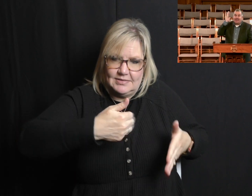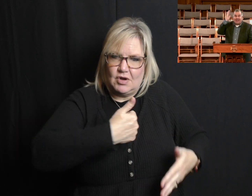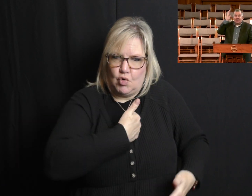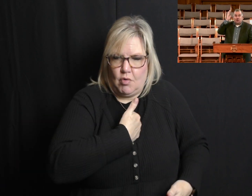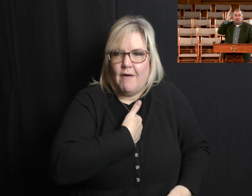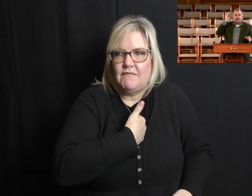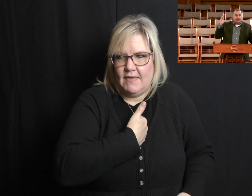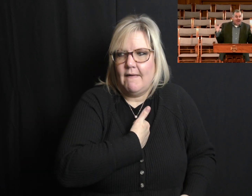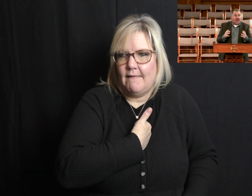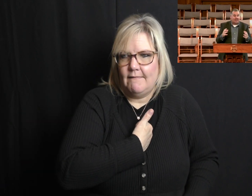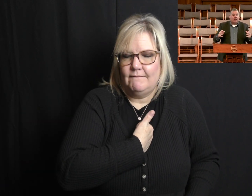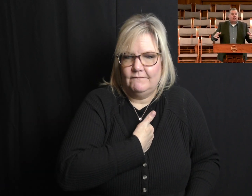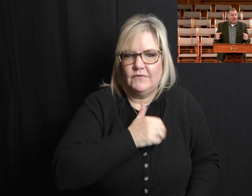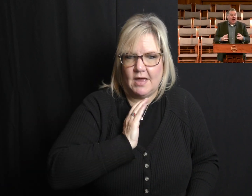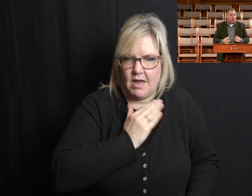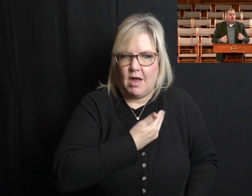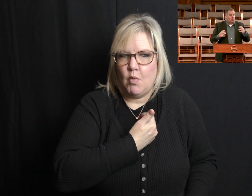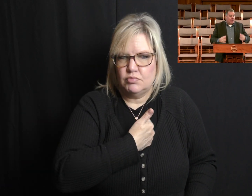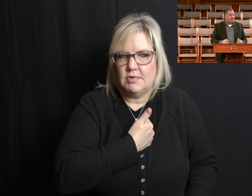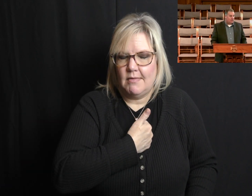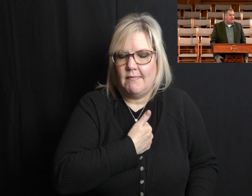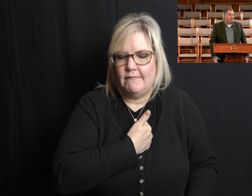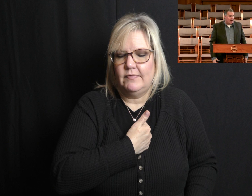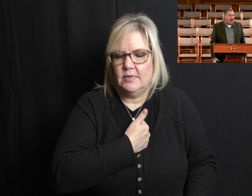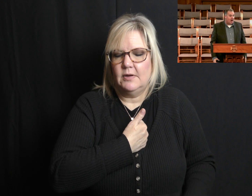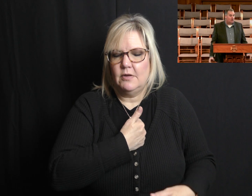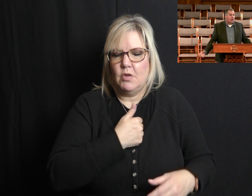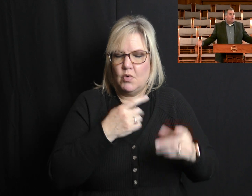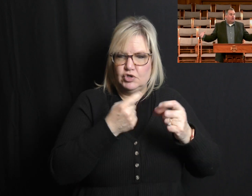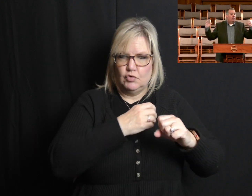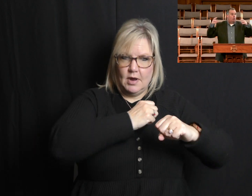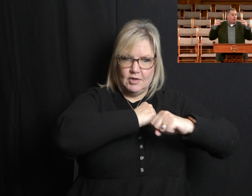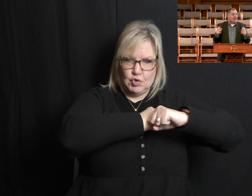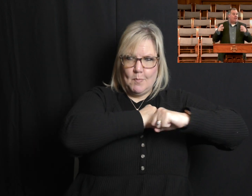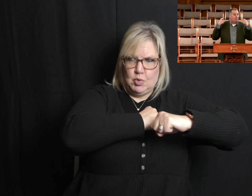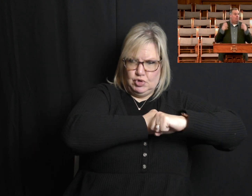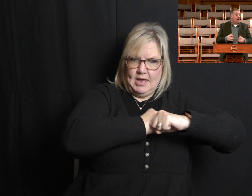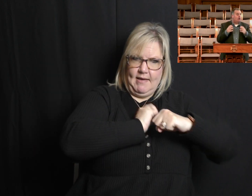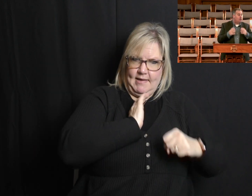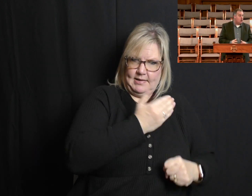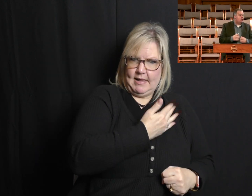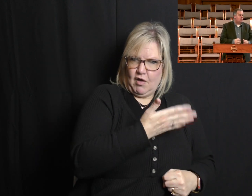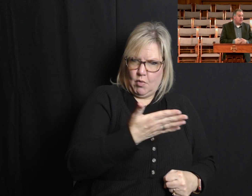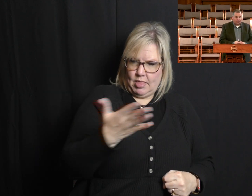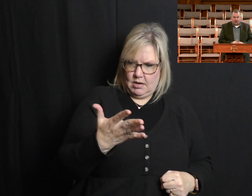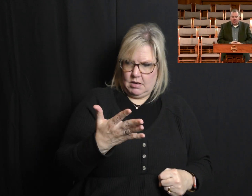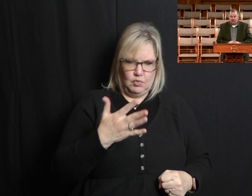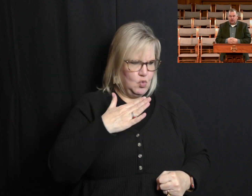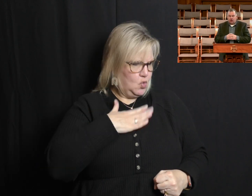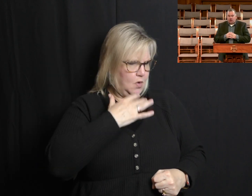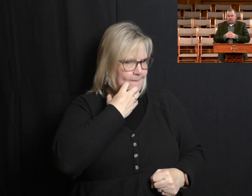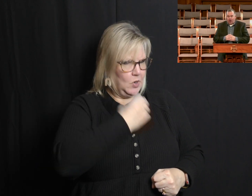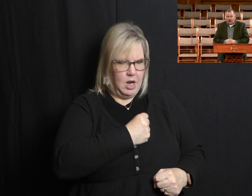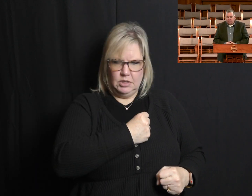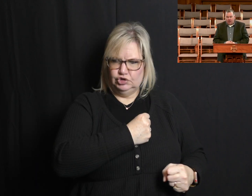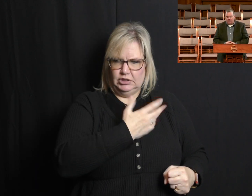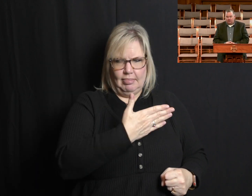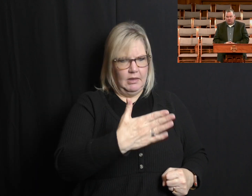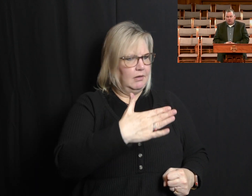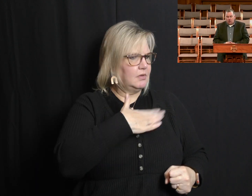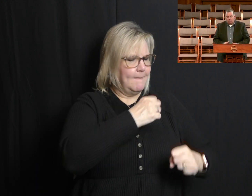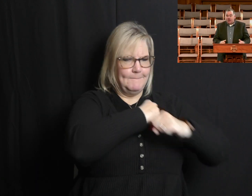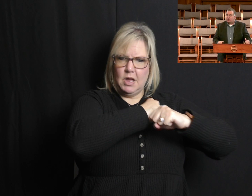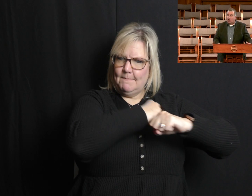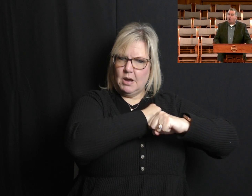how we need to protect that which we see as ours so that we can better use these things for